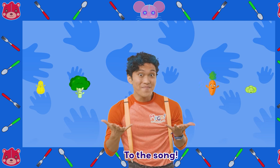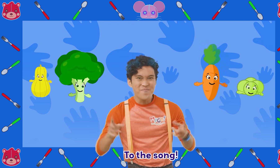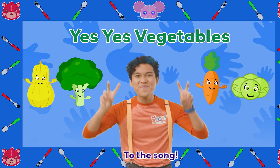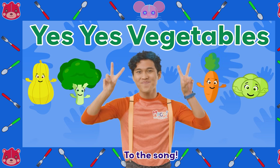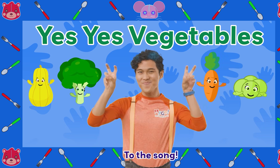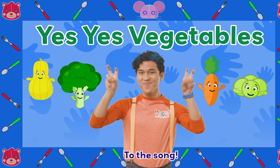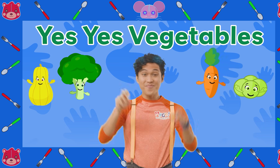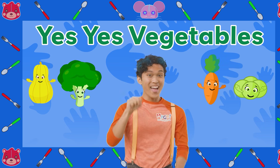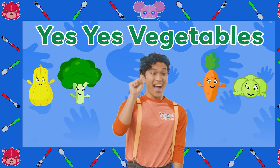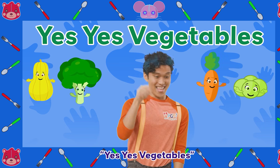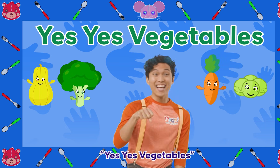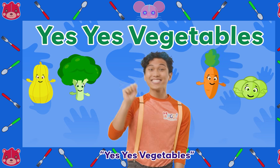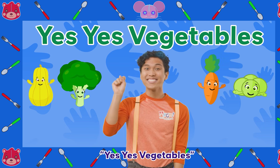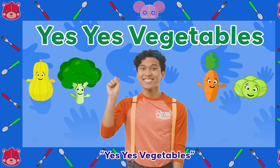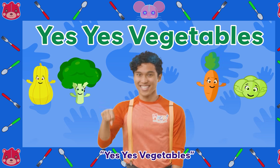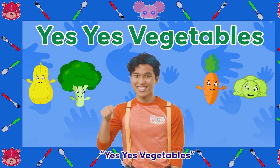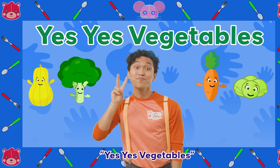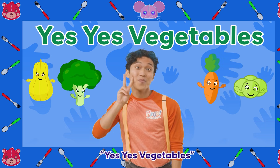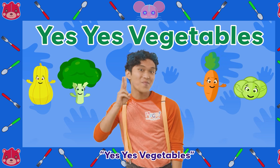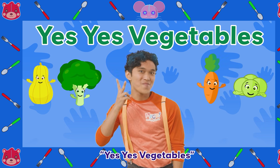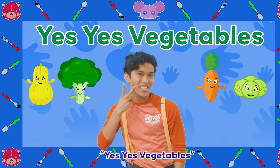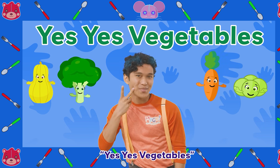song Yes, Yes, Vegetables.